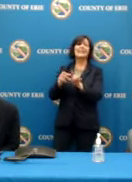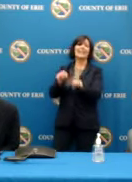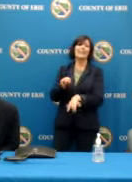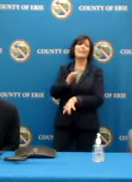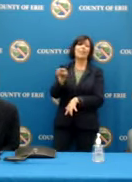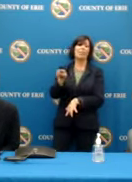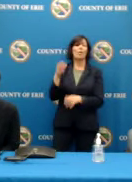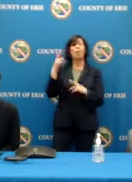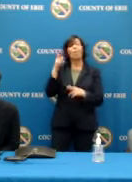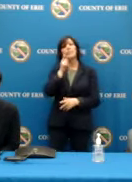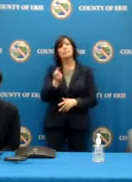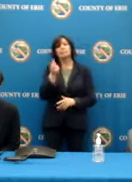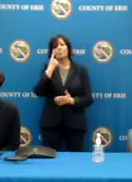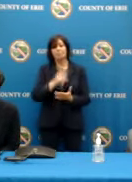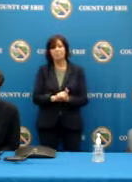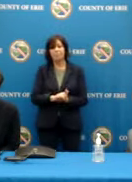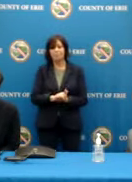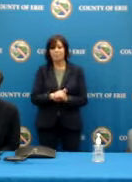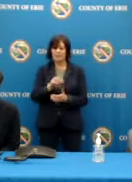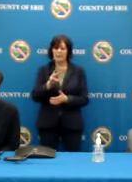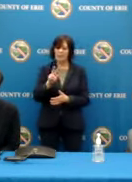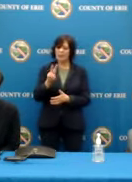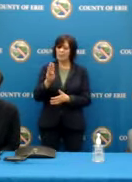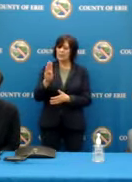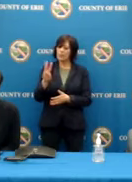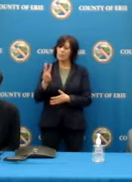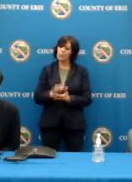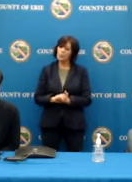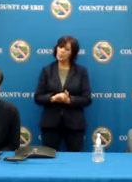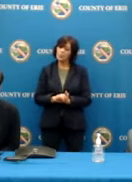sooner. Anybody from WKBW